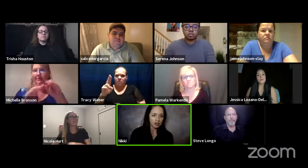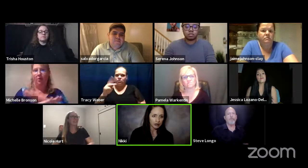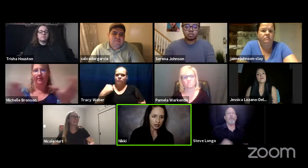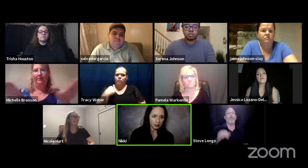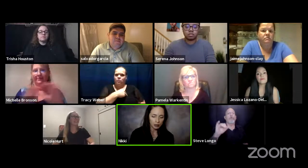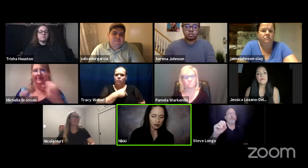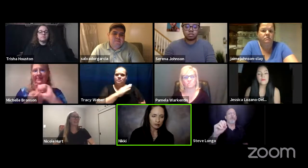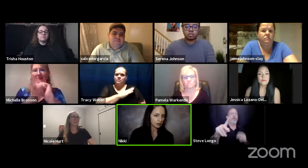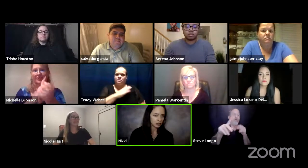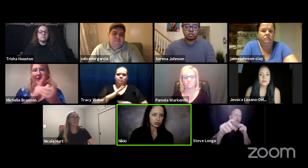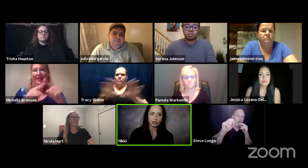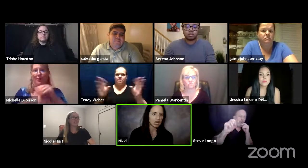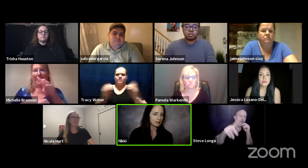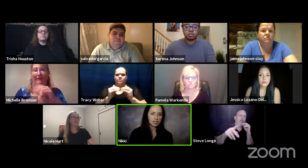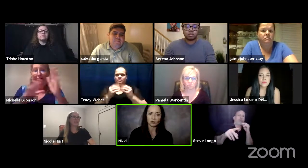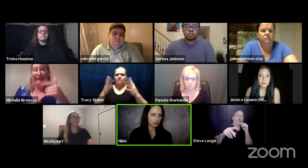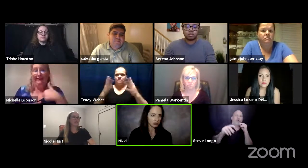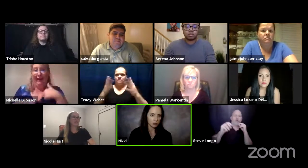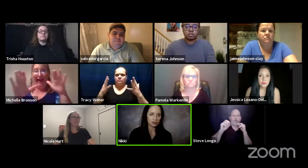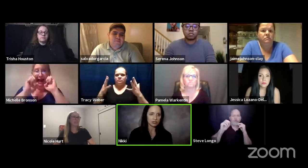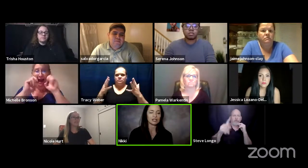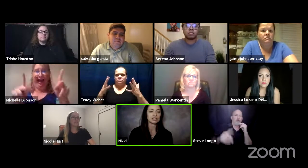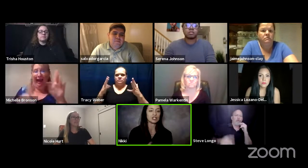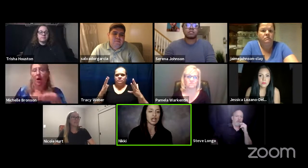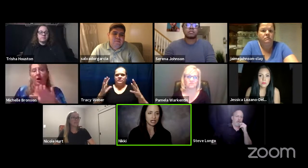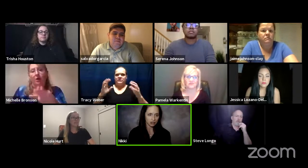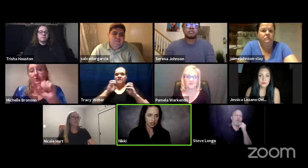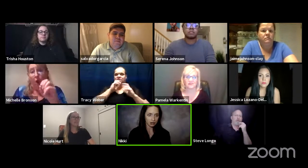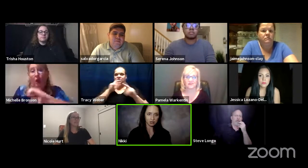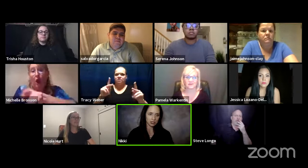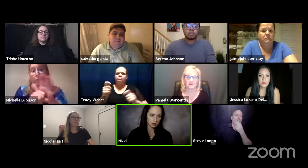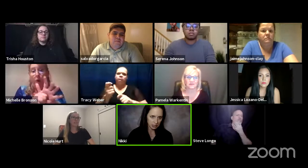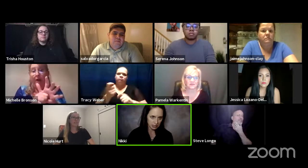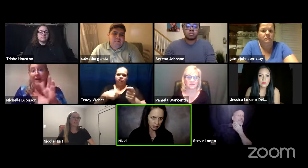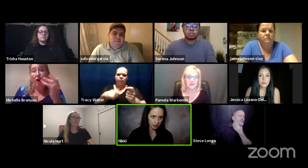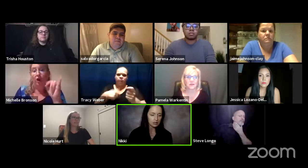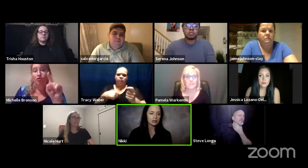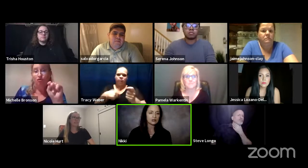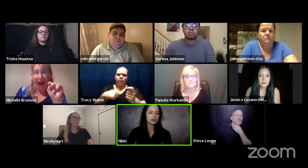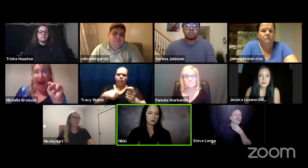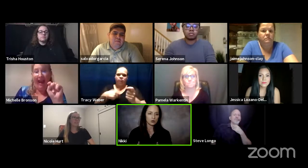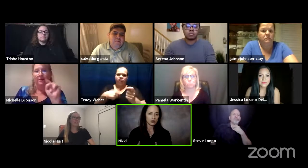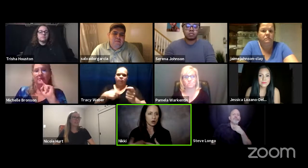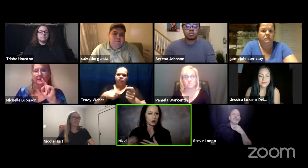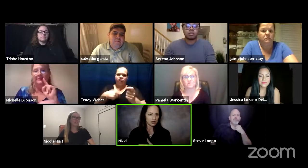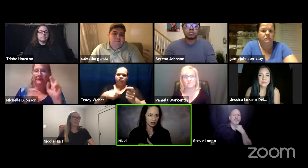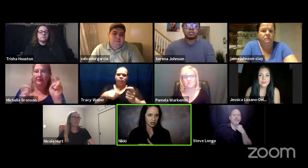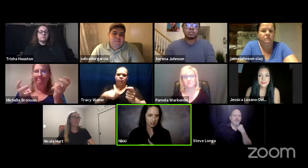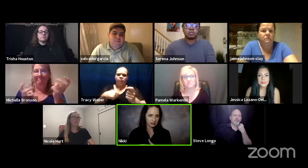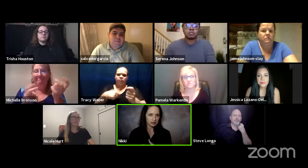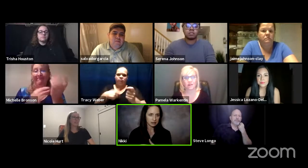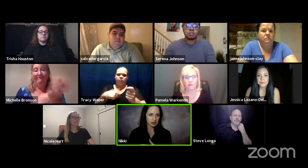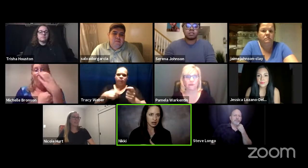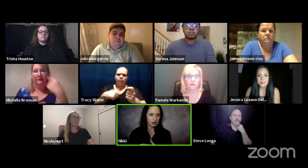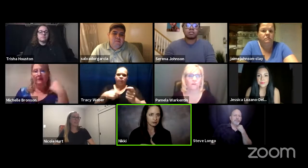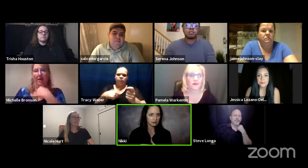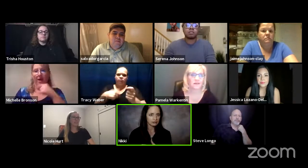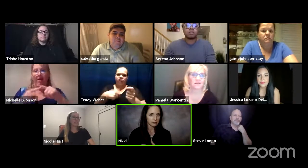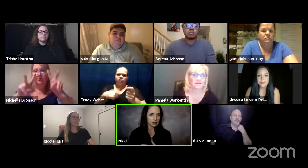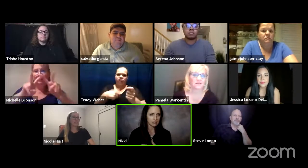honorary board member should not be used anymore. So we need to change that. We had no idea. So with the COVID grant, it's